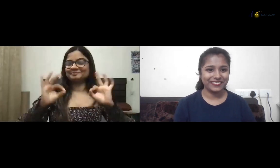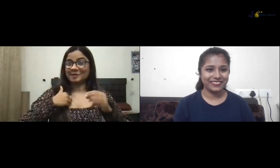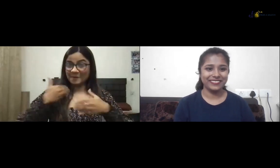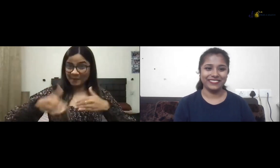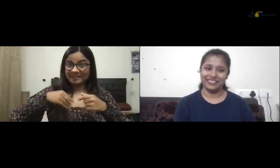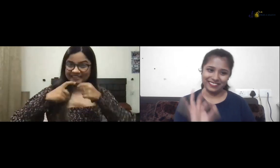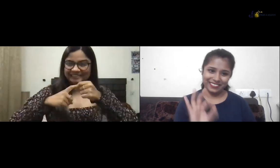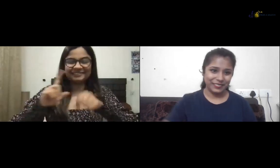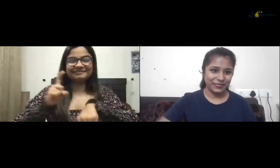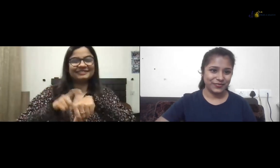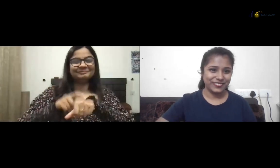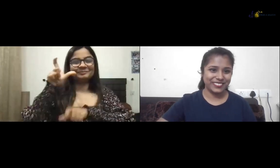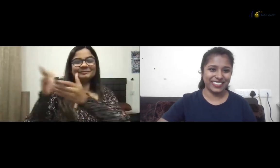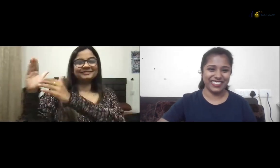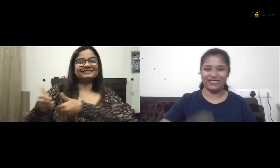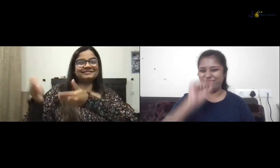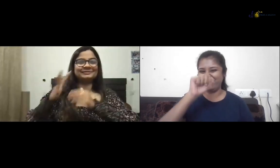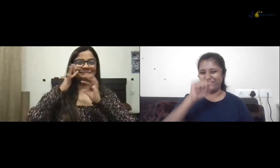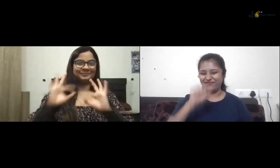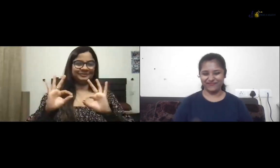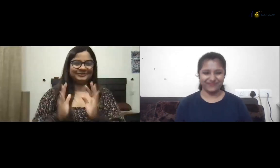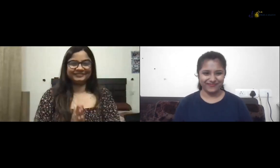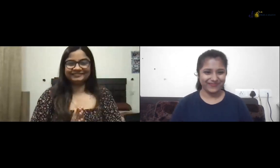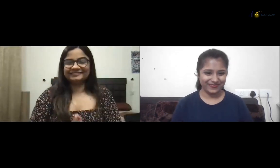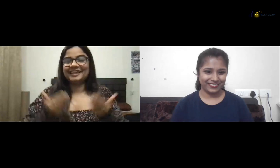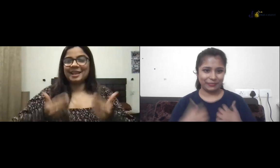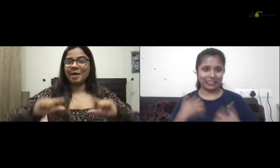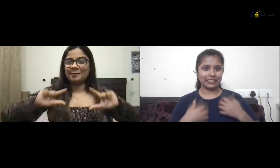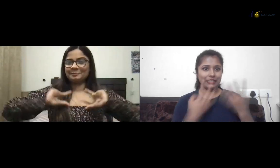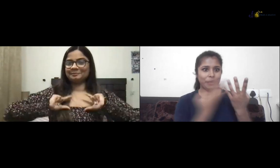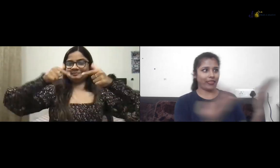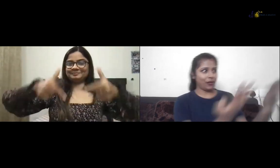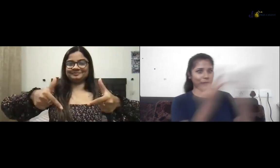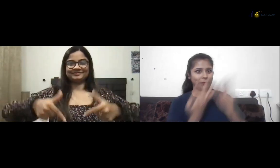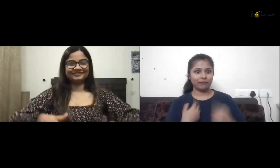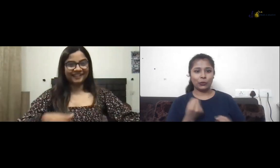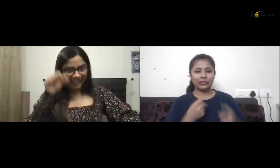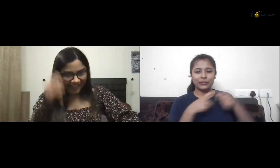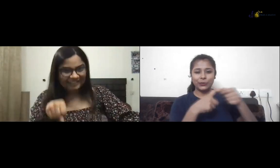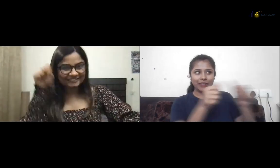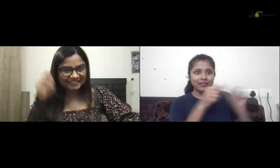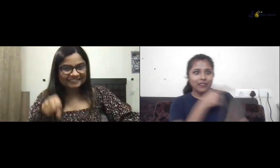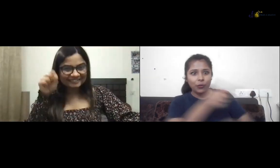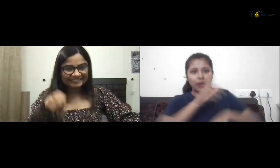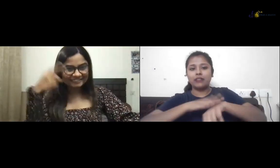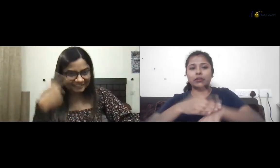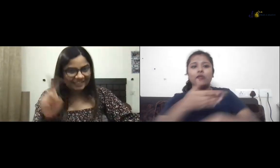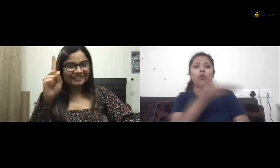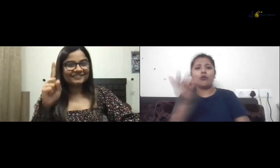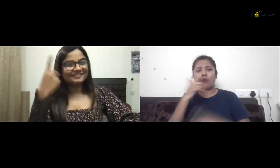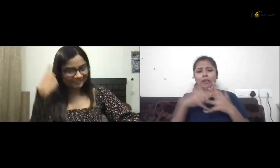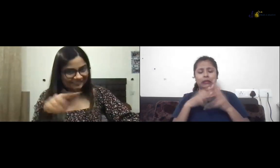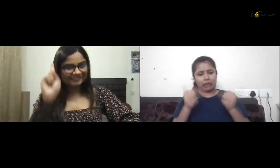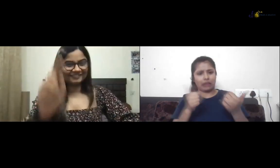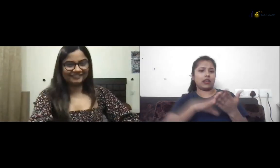painting, just like that painting. As I am just waiting to people have joined, so I will.